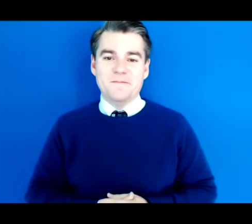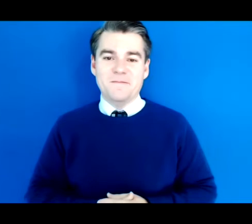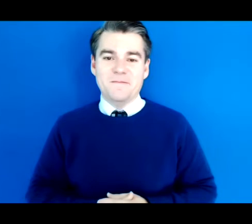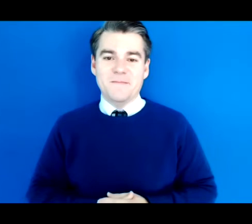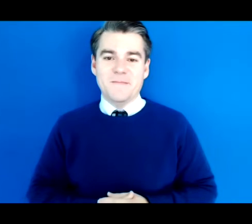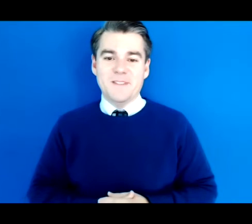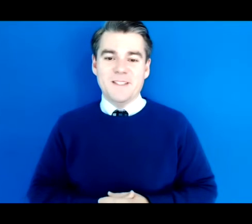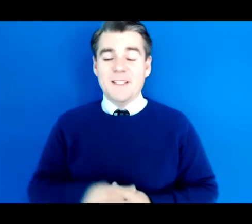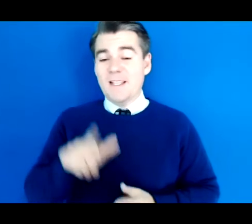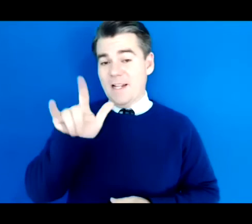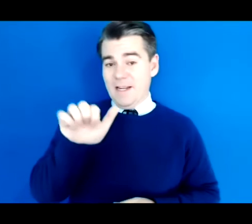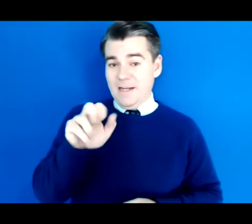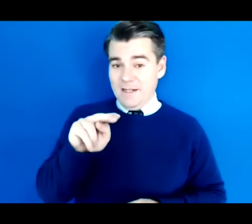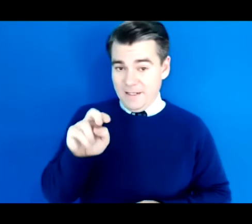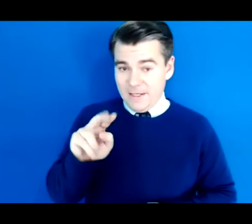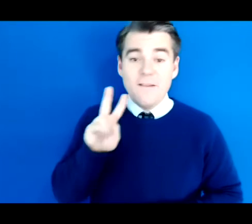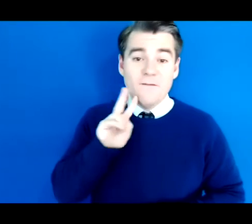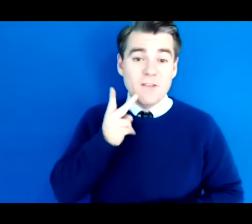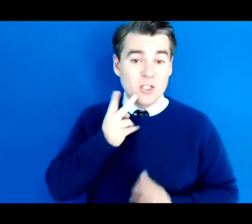Lean vegetarian.